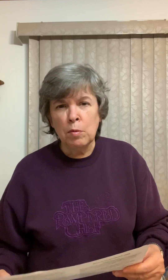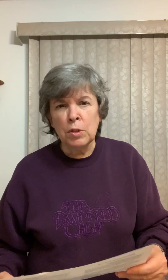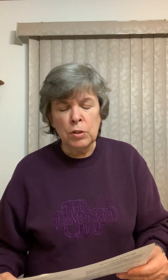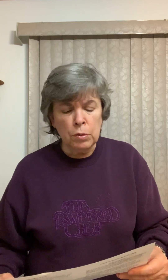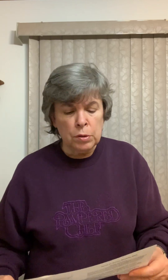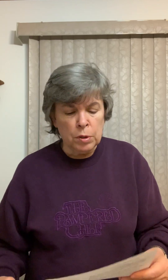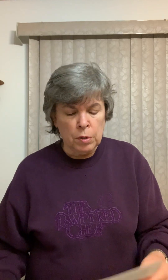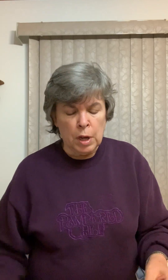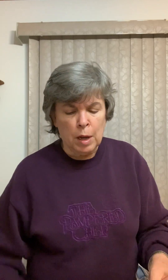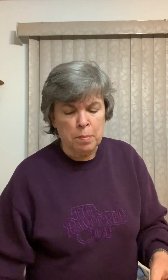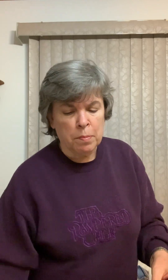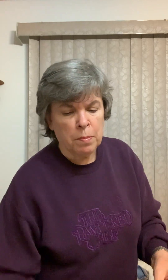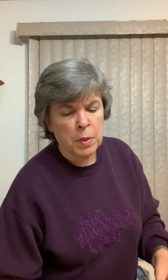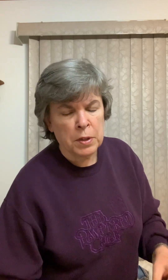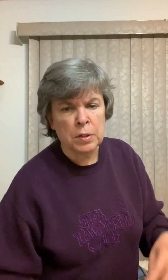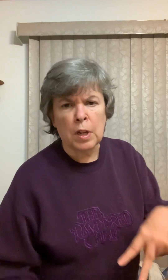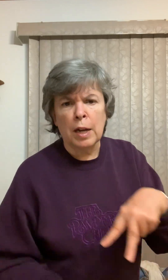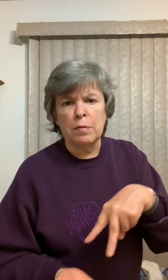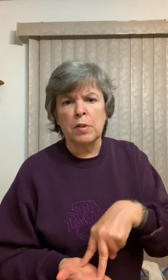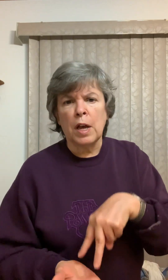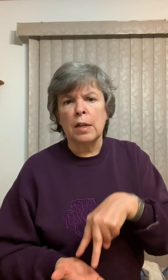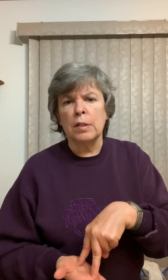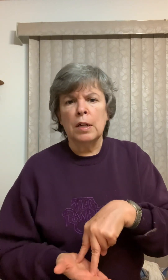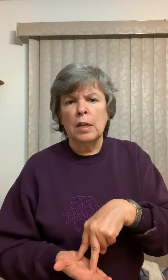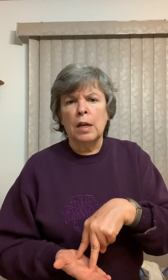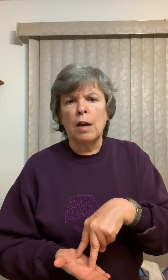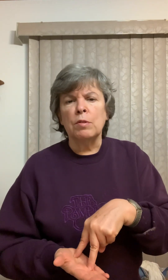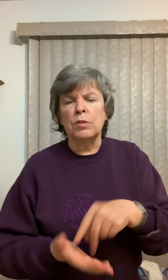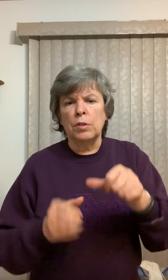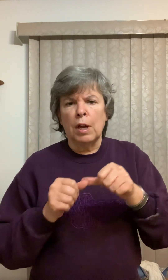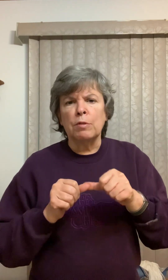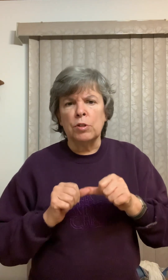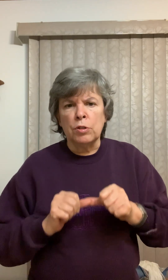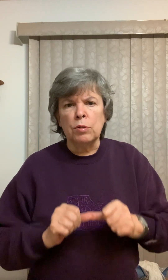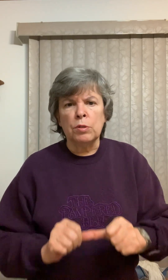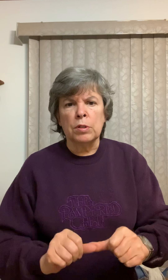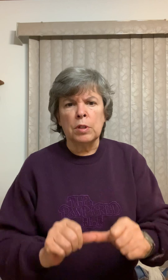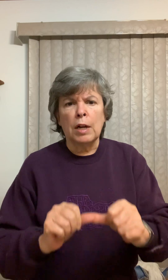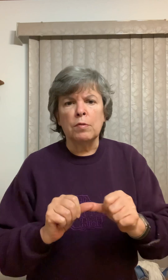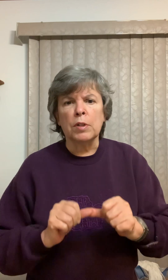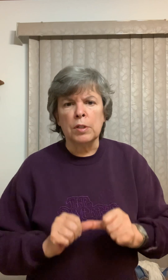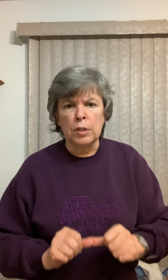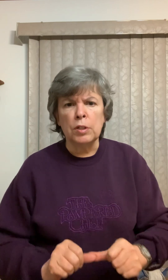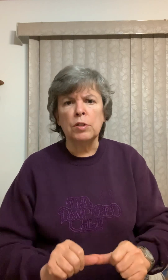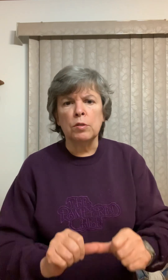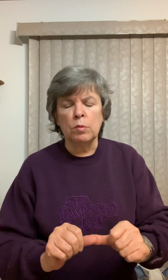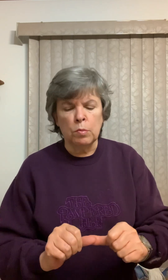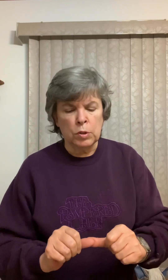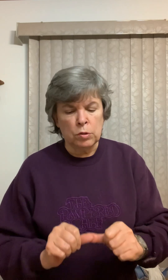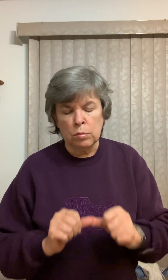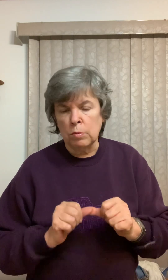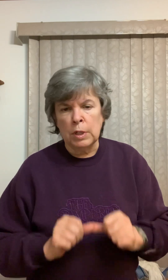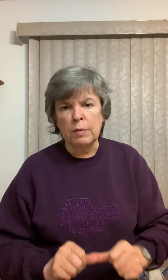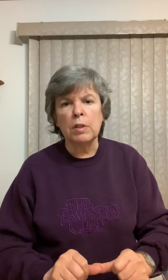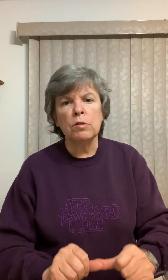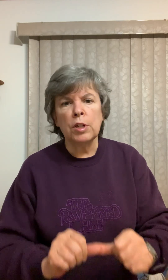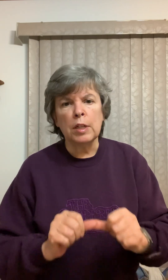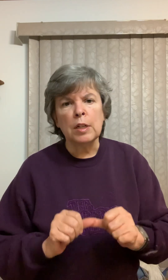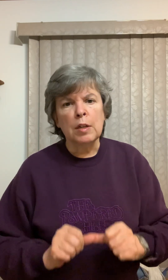wouldn't use this sign for that. I would just use the sign for continue, which we haven't learned yet,